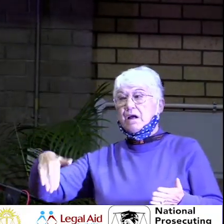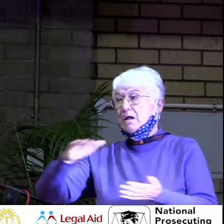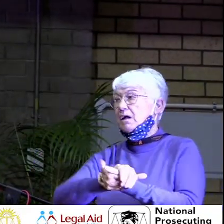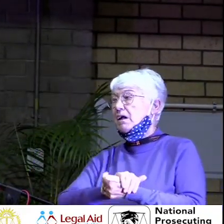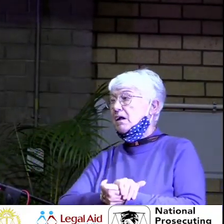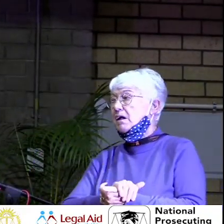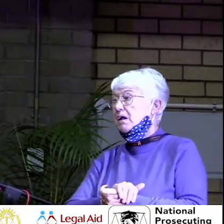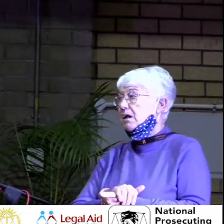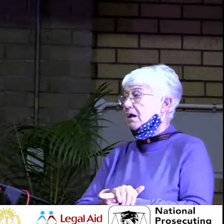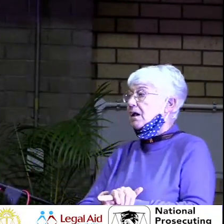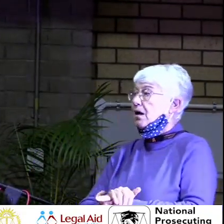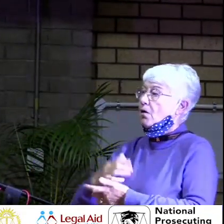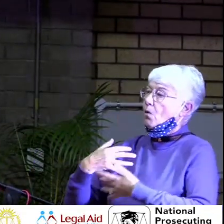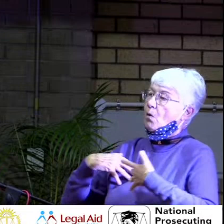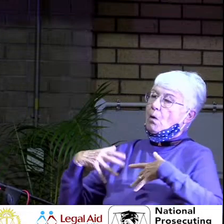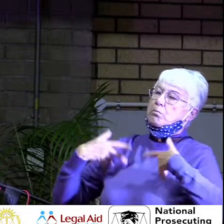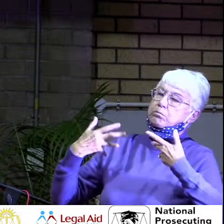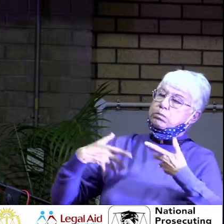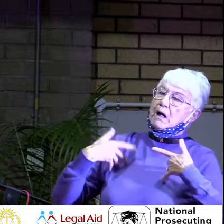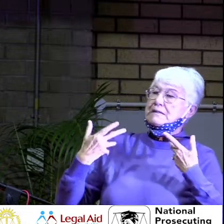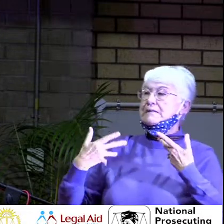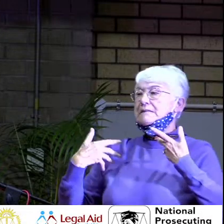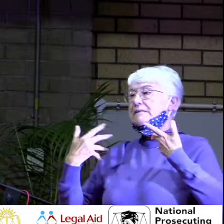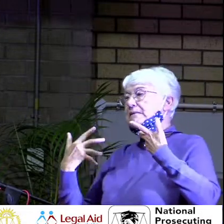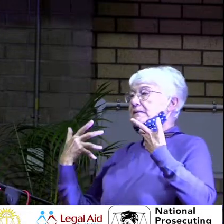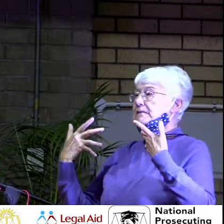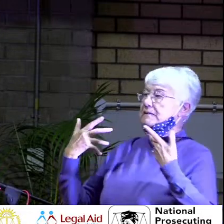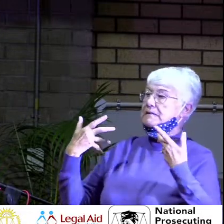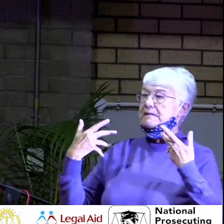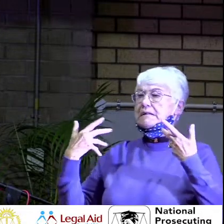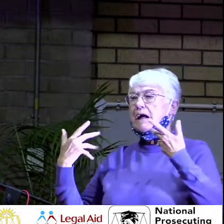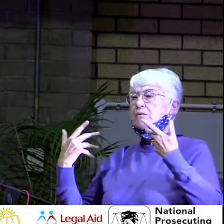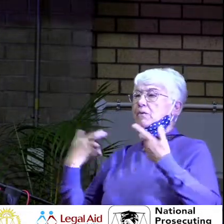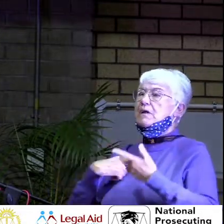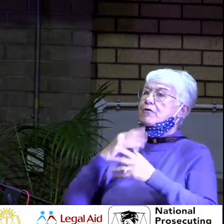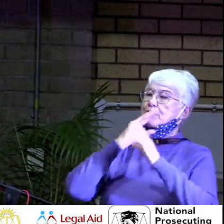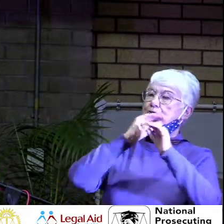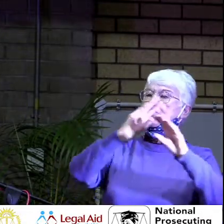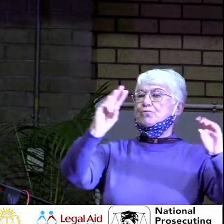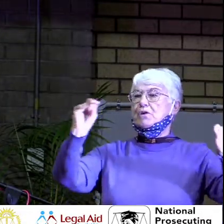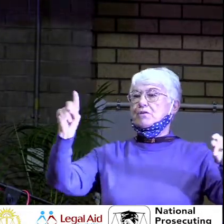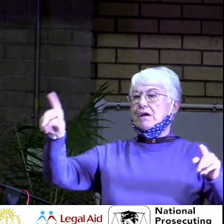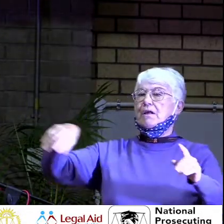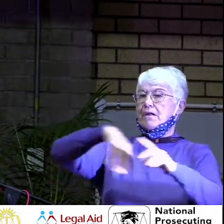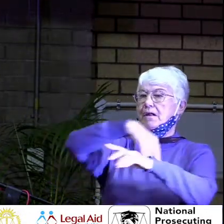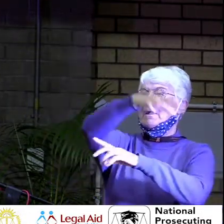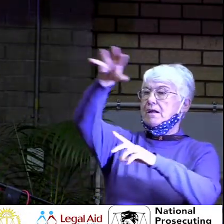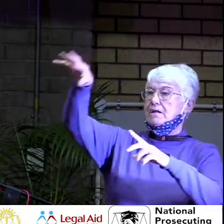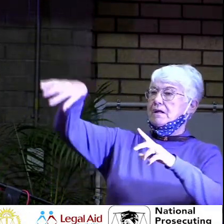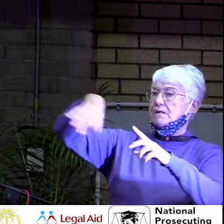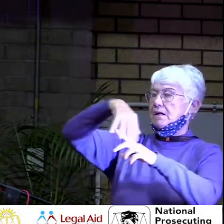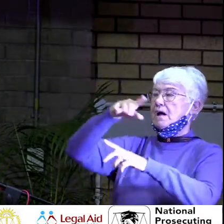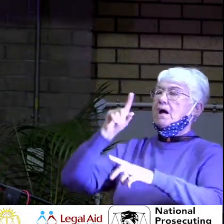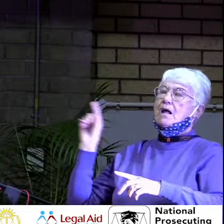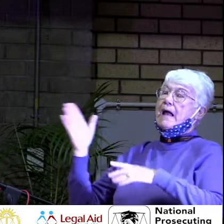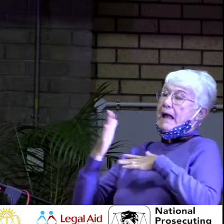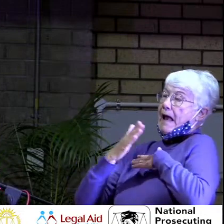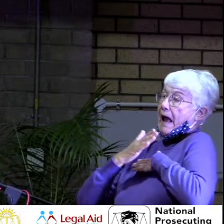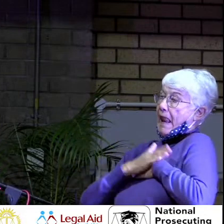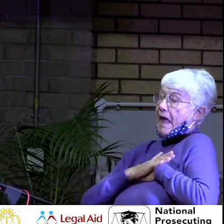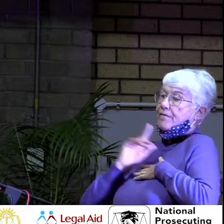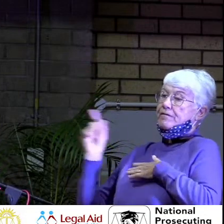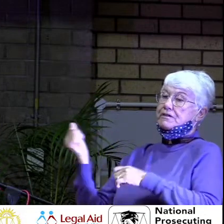I'm always excited when I must speak to the community because I love what I'm doing. I